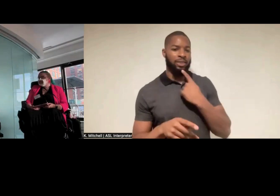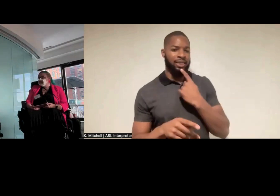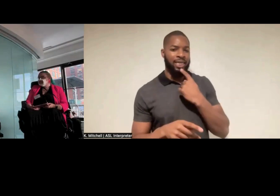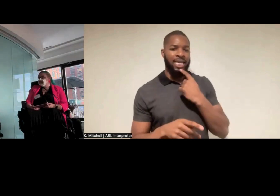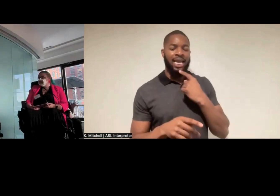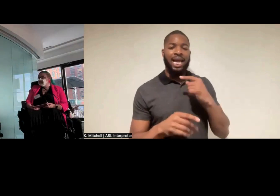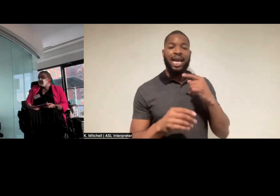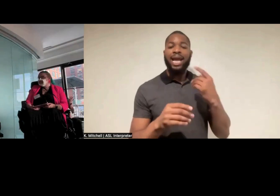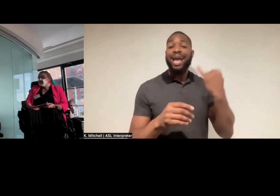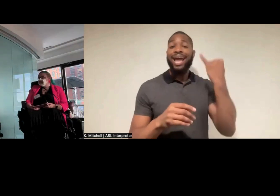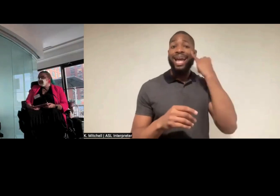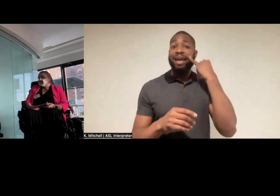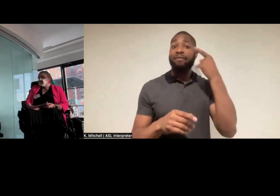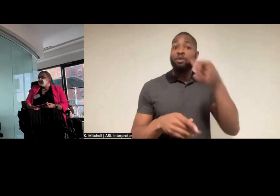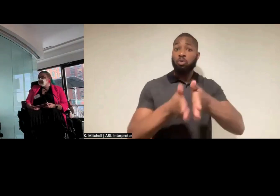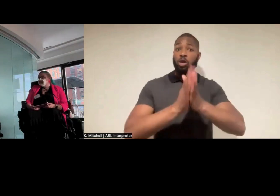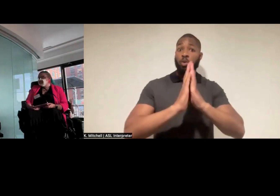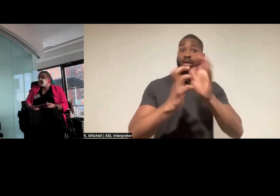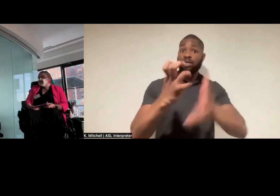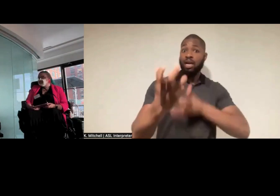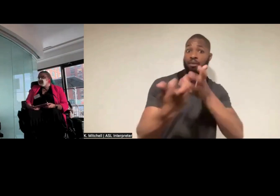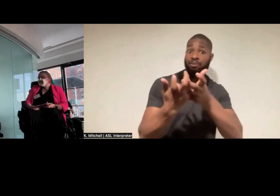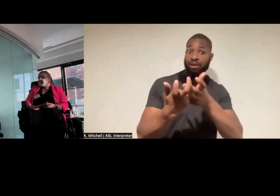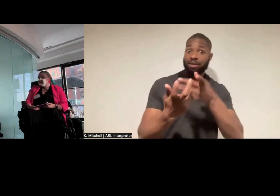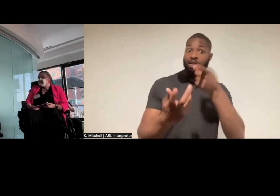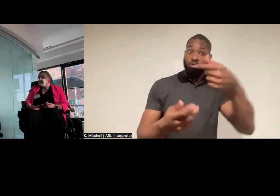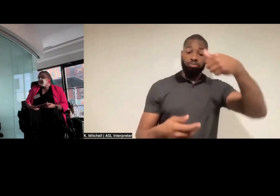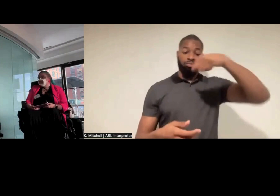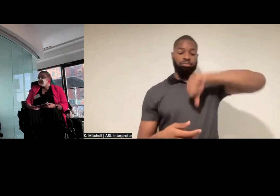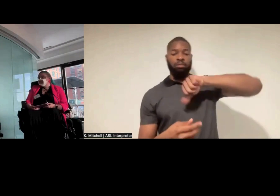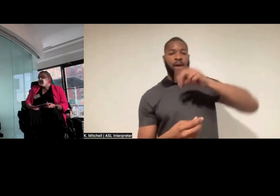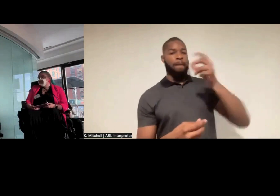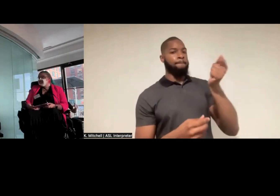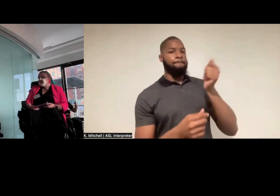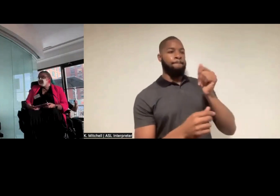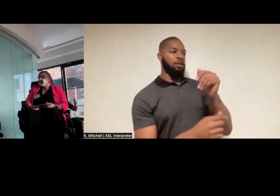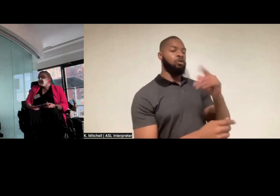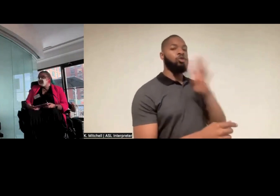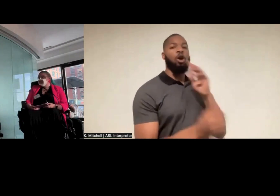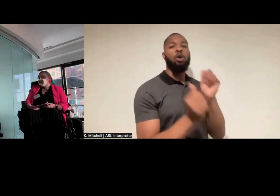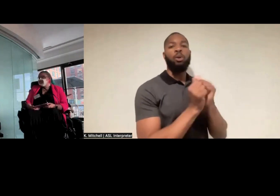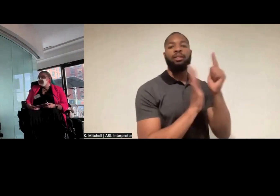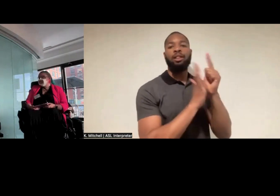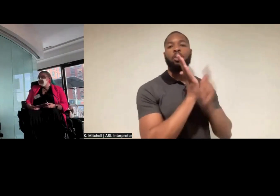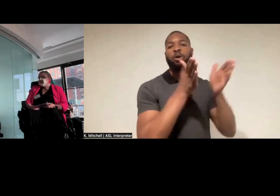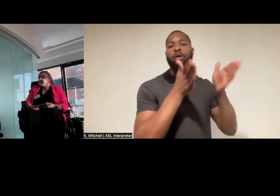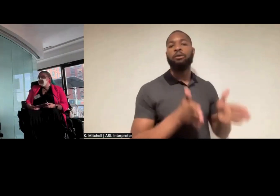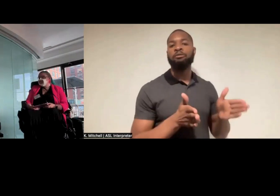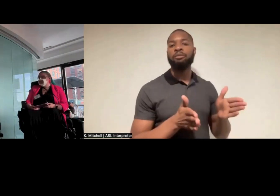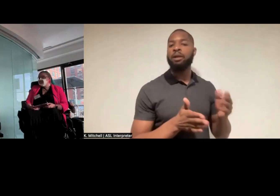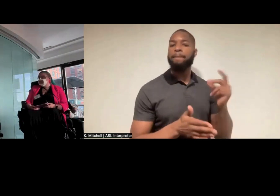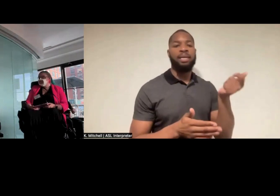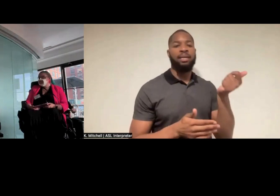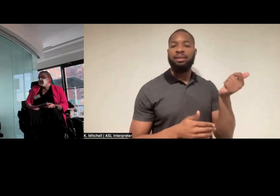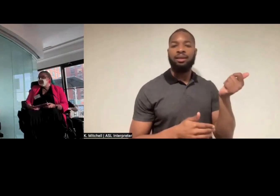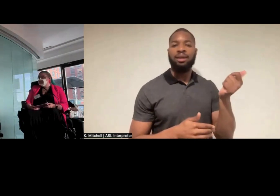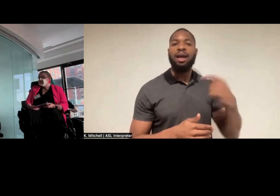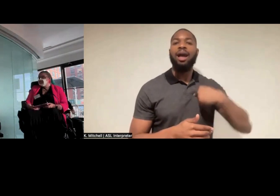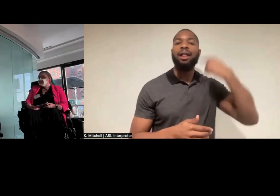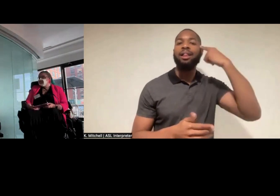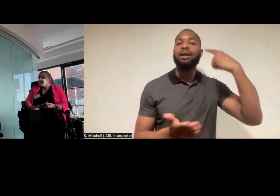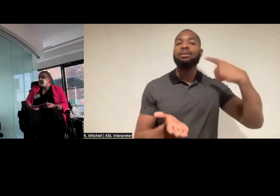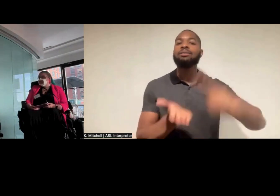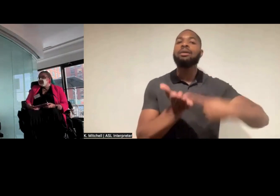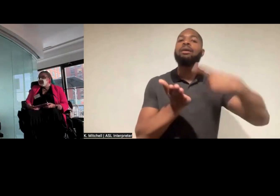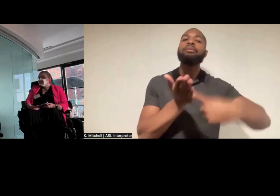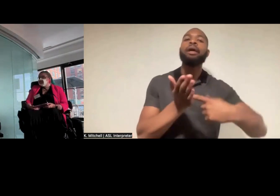being denied an accommodation, you need to speak to an attorney immediately. I think sometimes persons question, or they talk